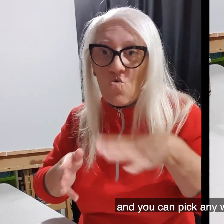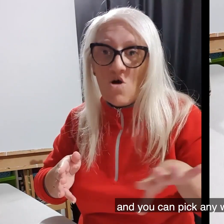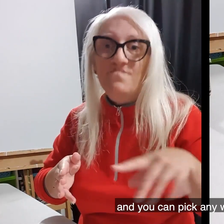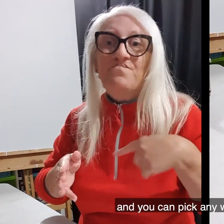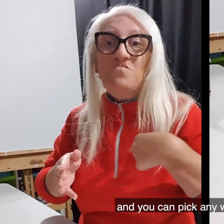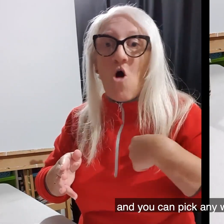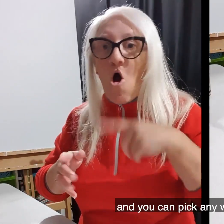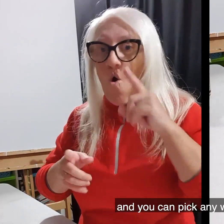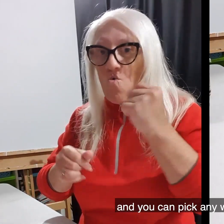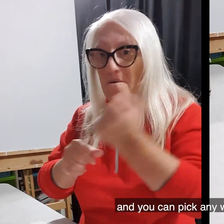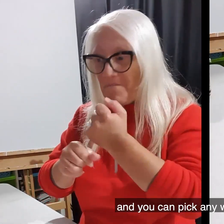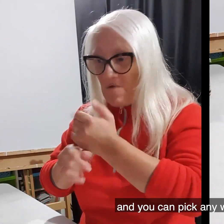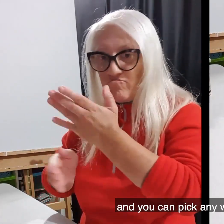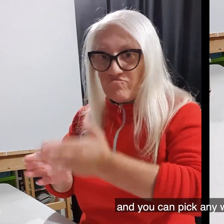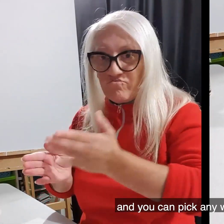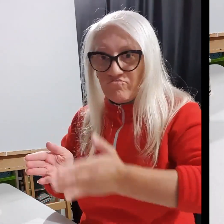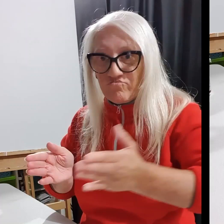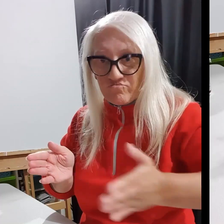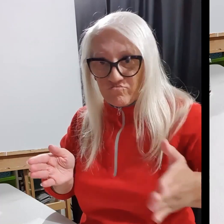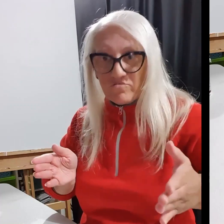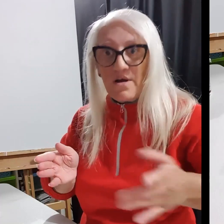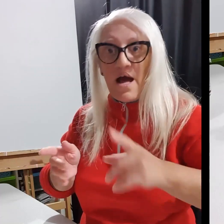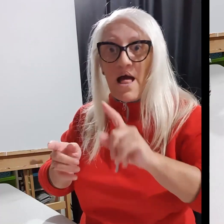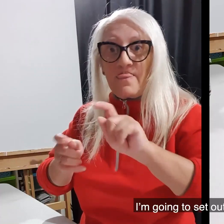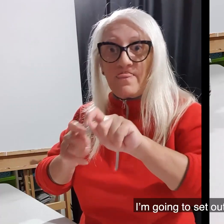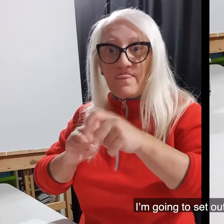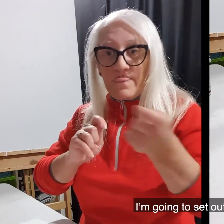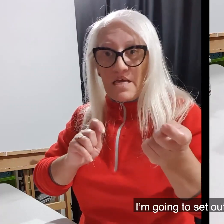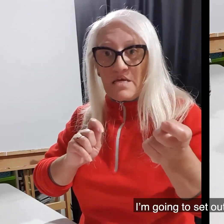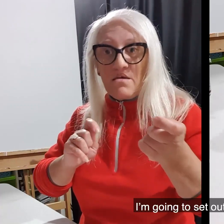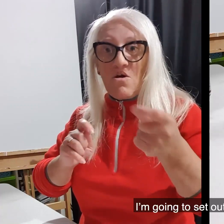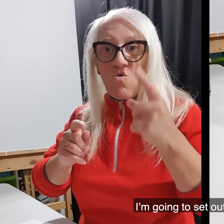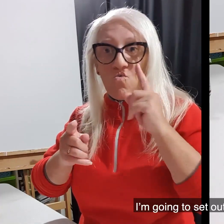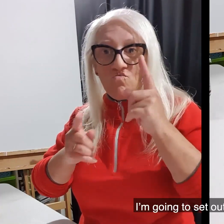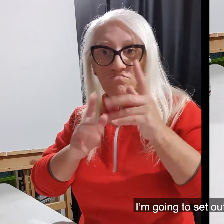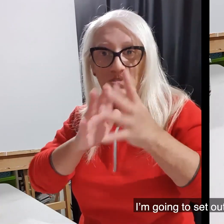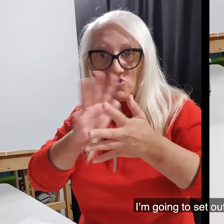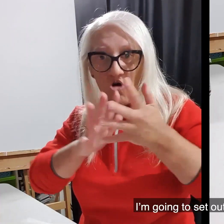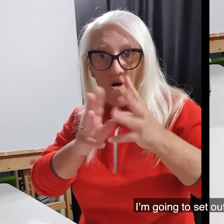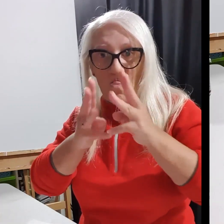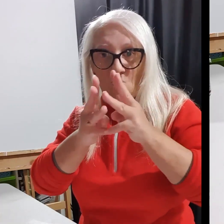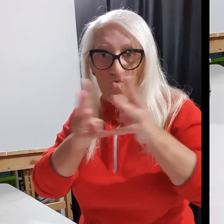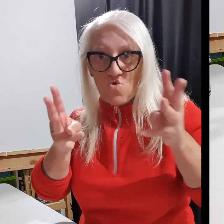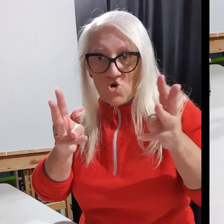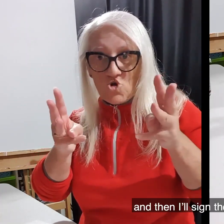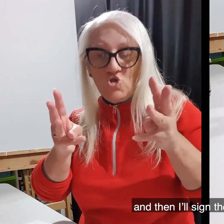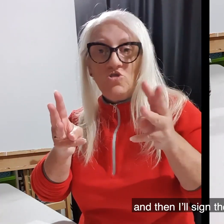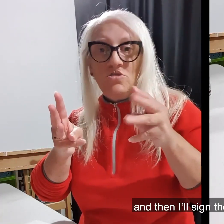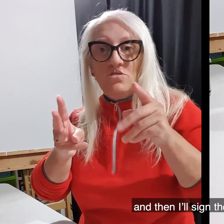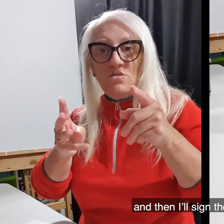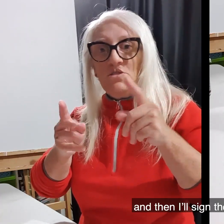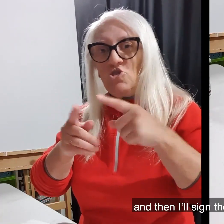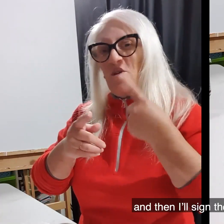you can pick any word you want. I'm going to set out the paper, and then I'll sign the next